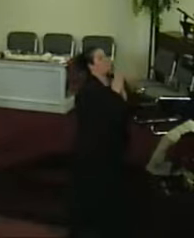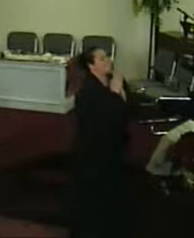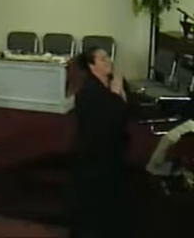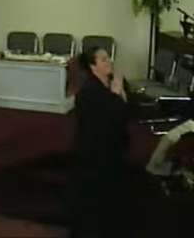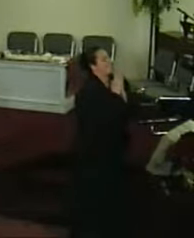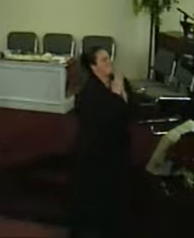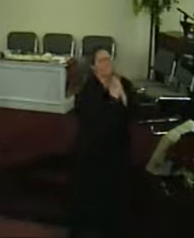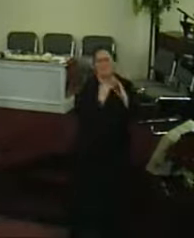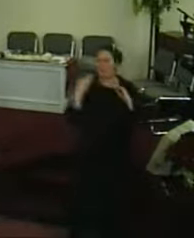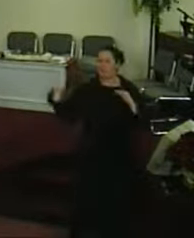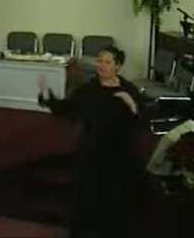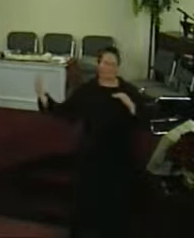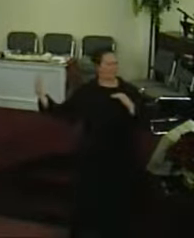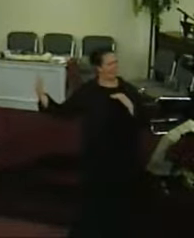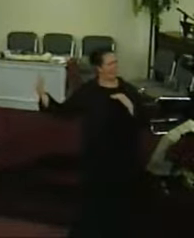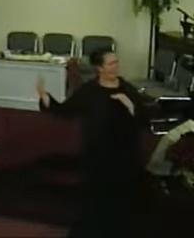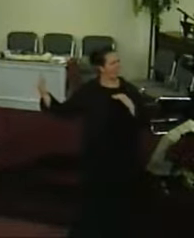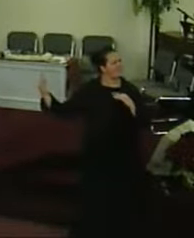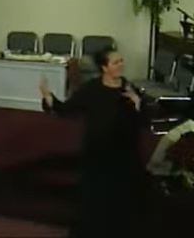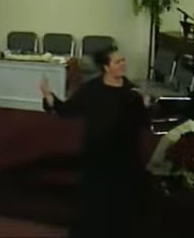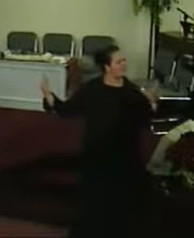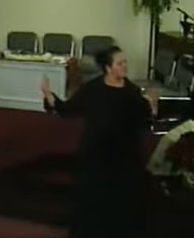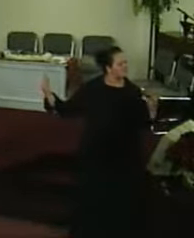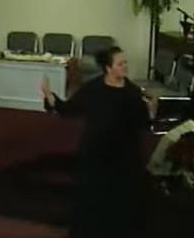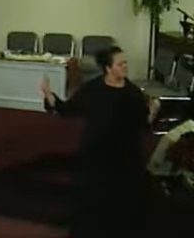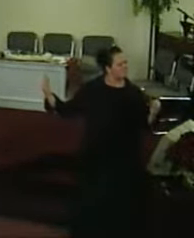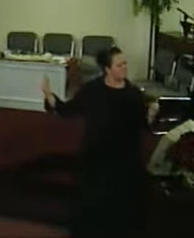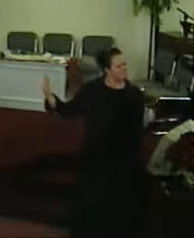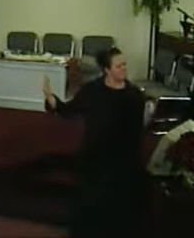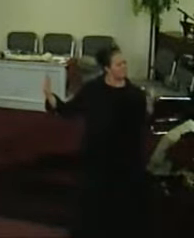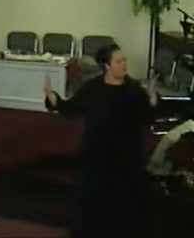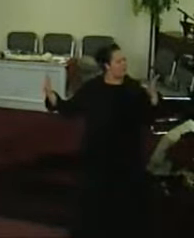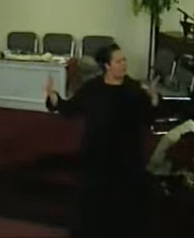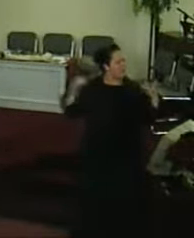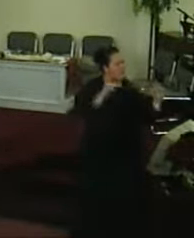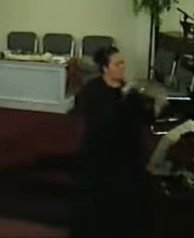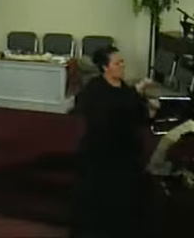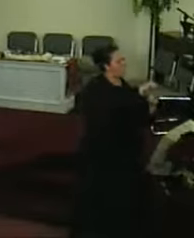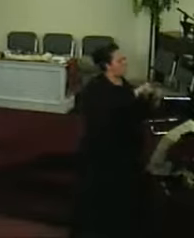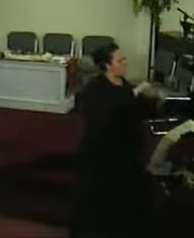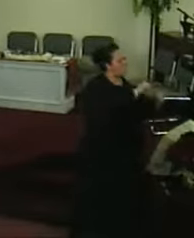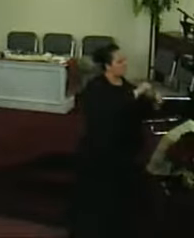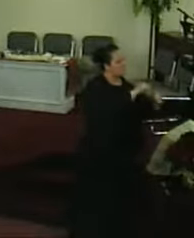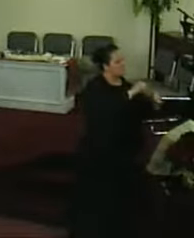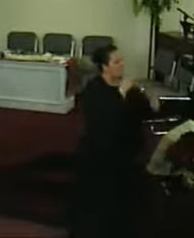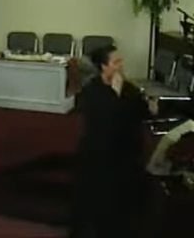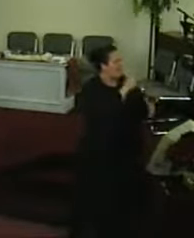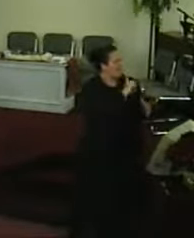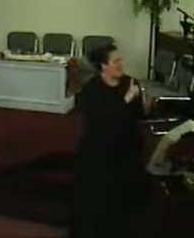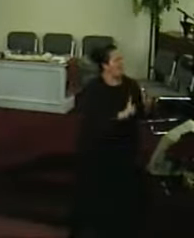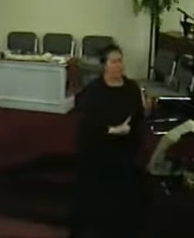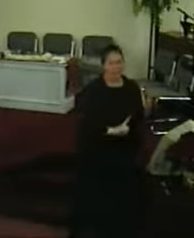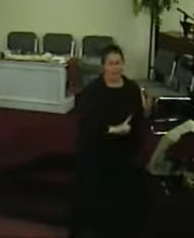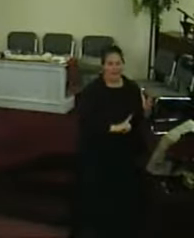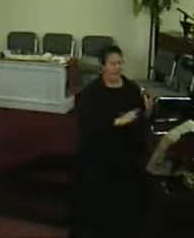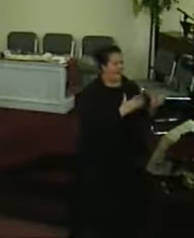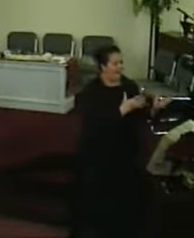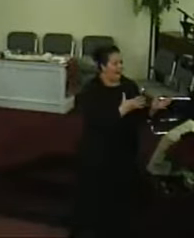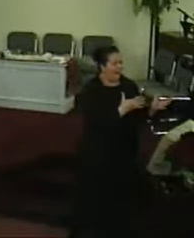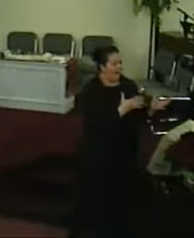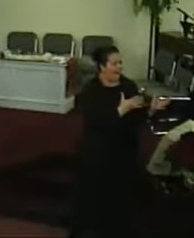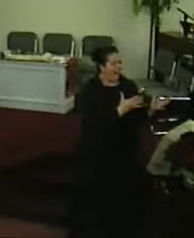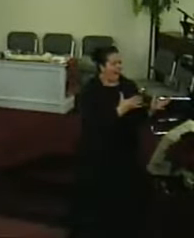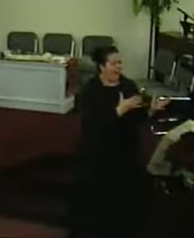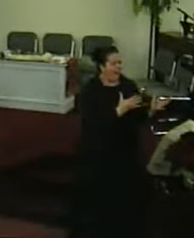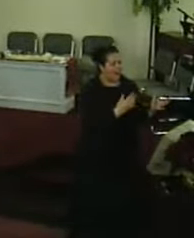food, pleasure, growth, fellowship. They even could see the Lord. But they